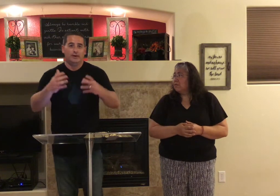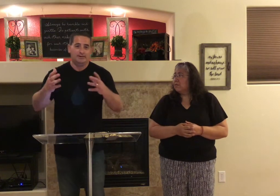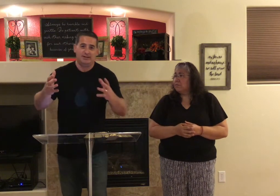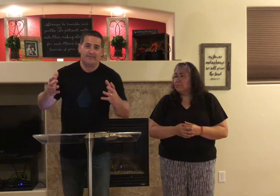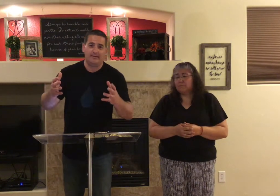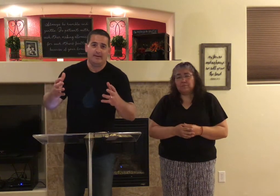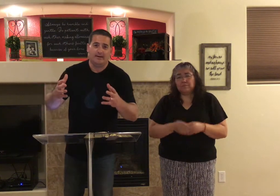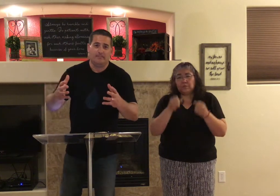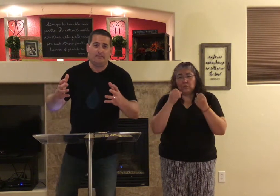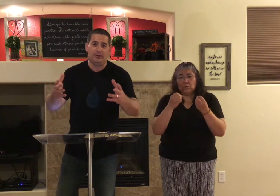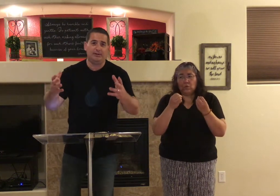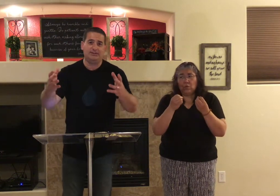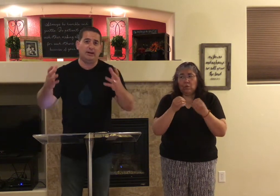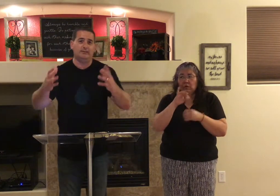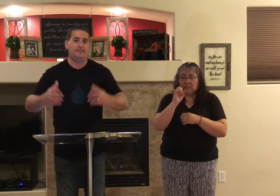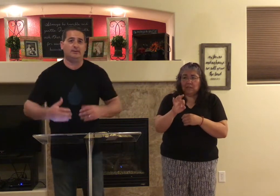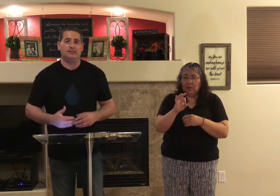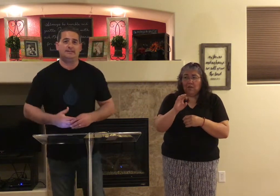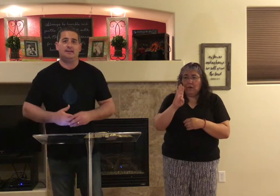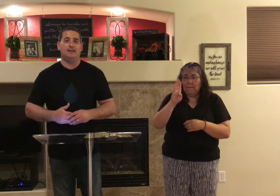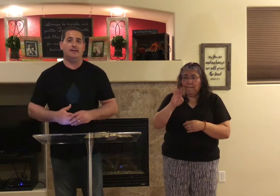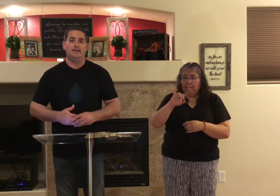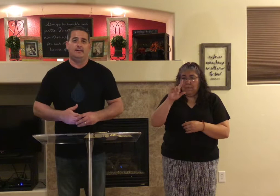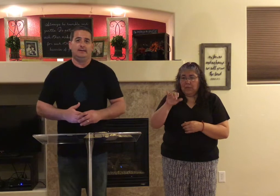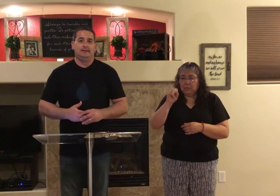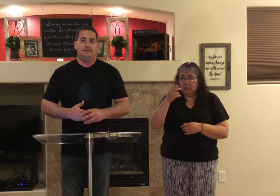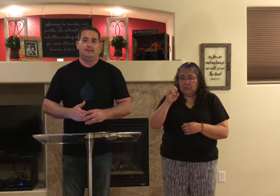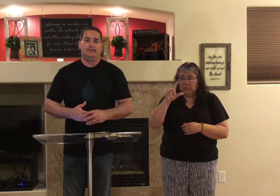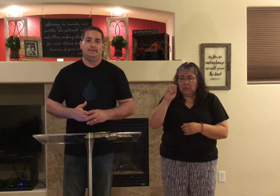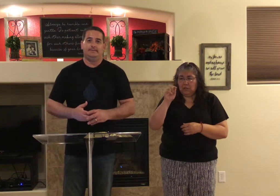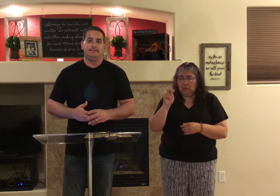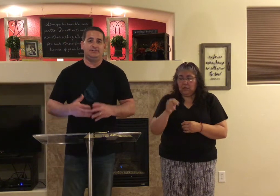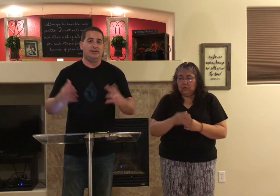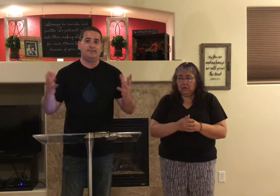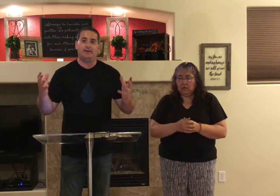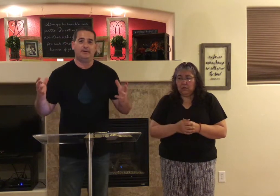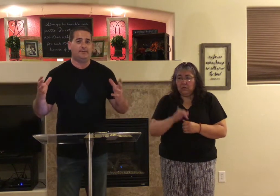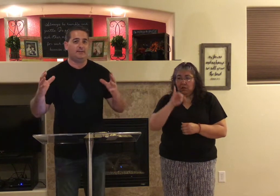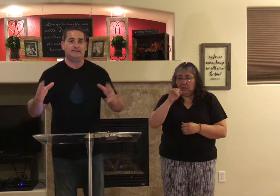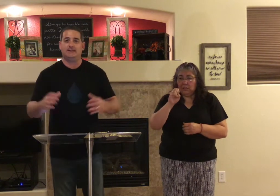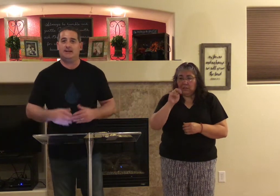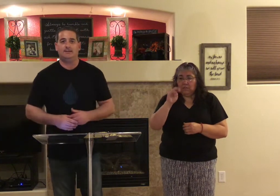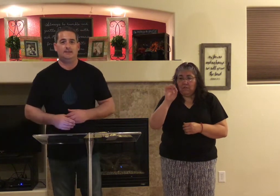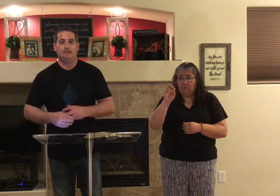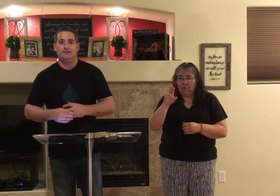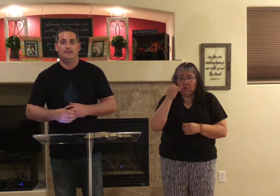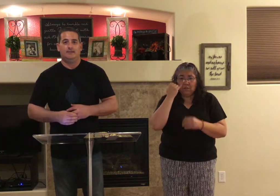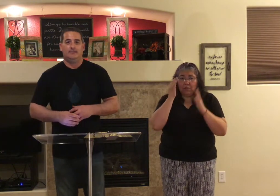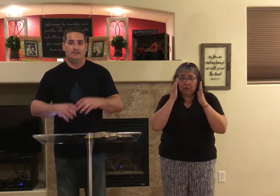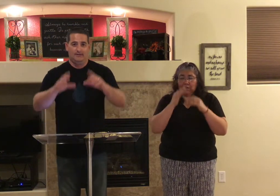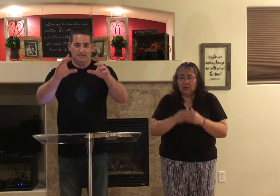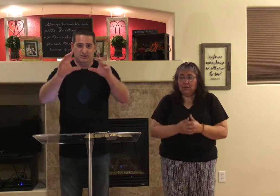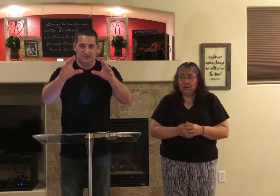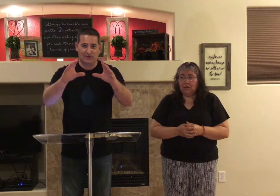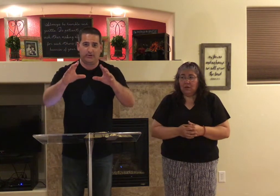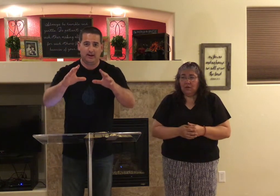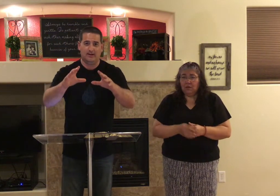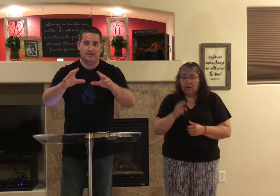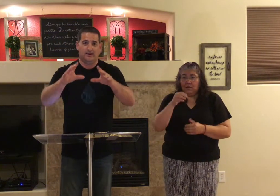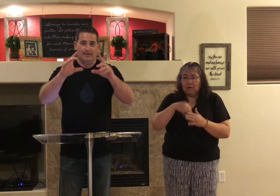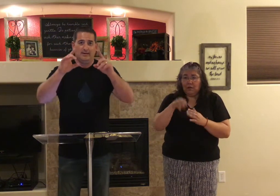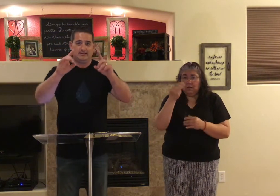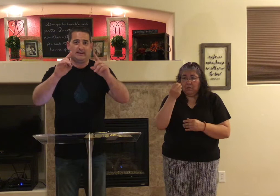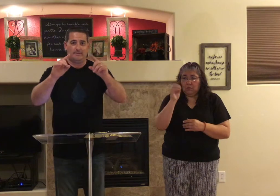So Jeff and Billy Shelton, if you're listening, Jennifer, if you're listening, in